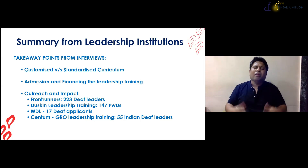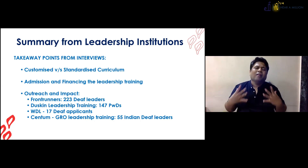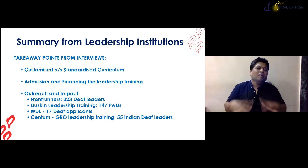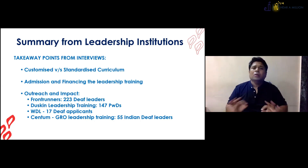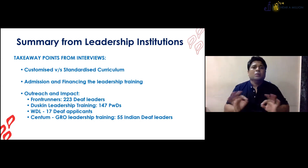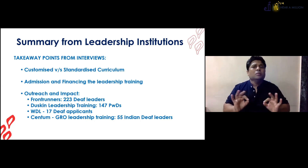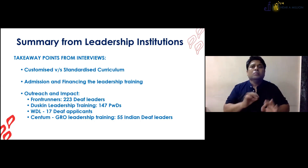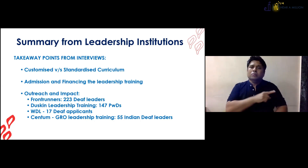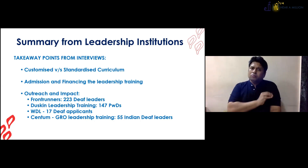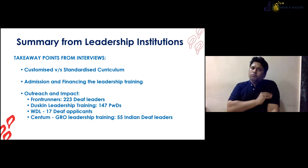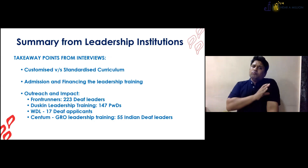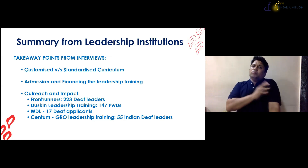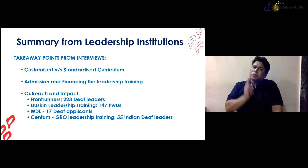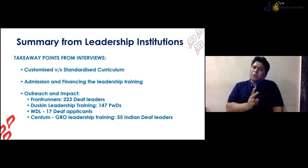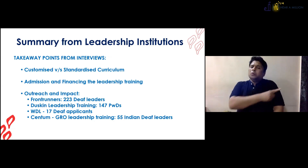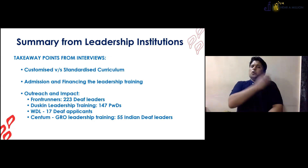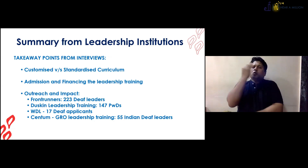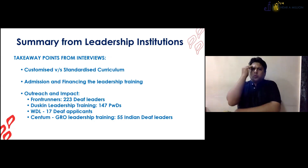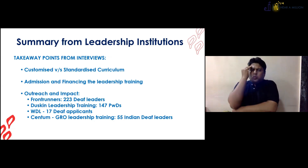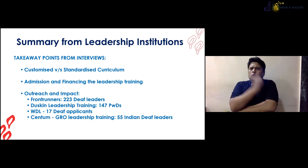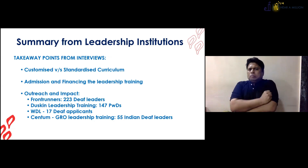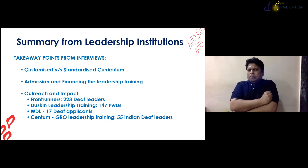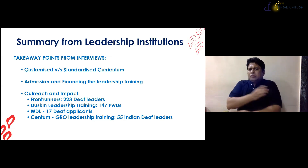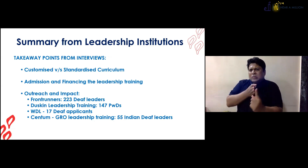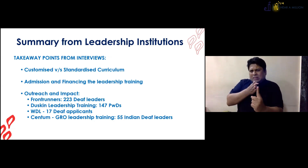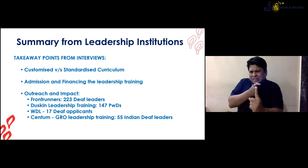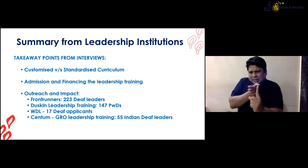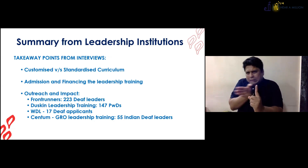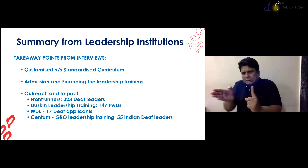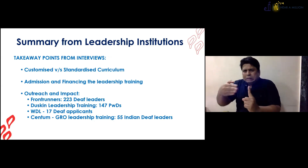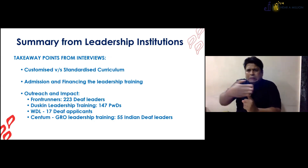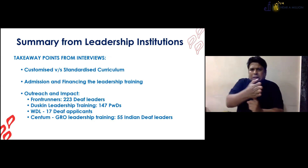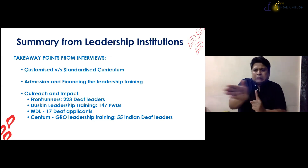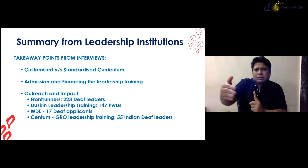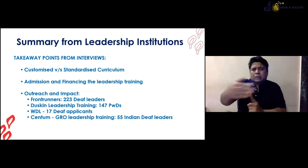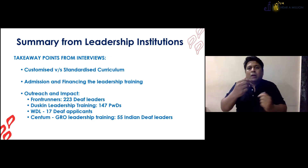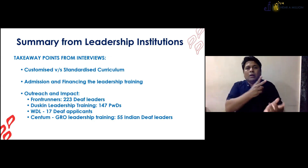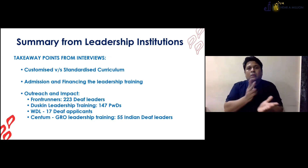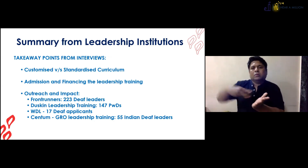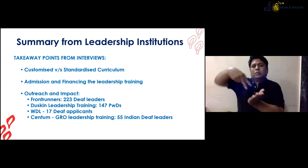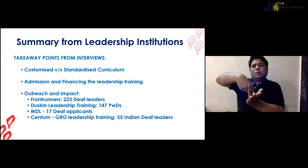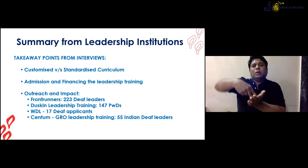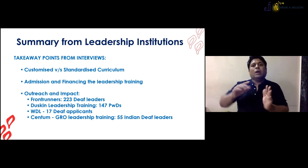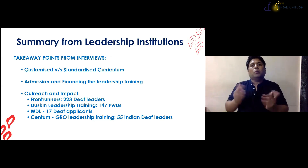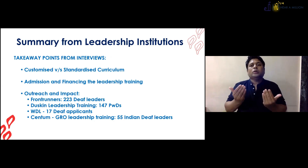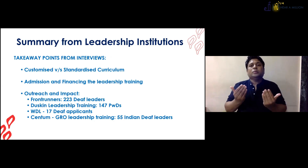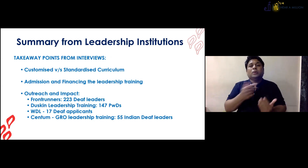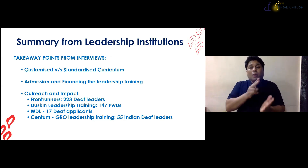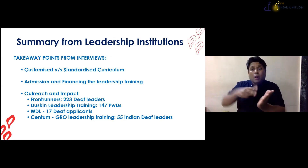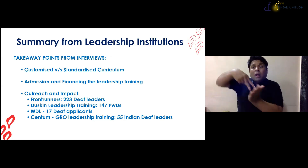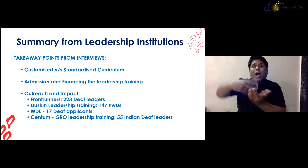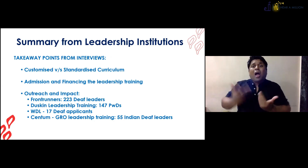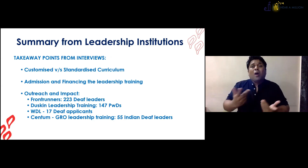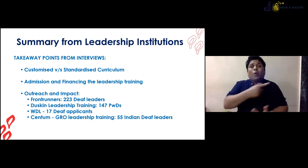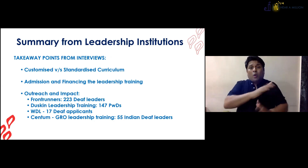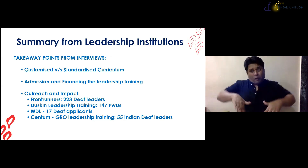you try, and, it's not like you get tired and, you want to give up at one point. Your energy stays put, and, there are just different